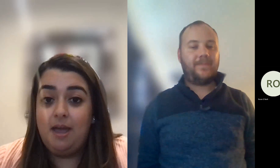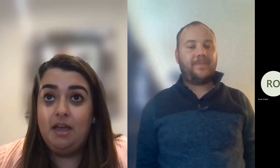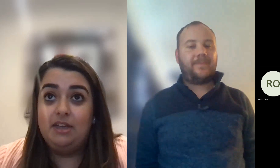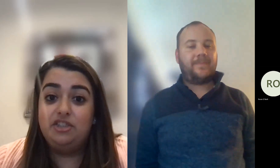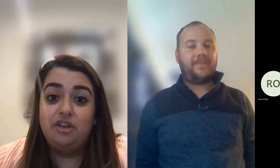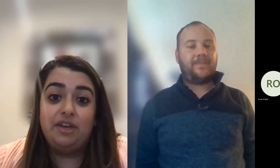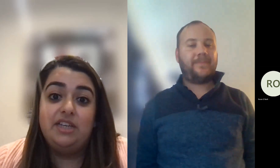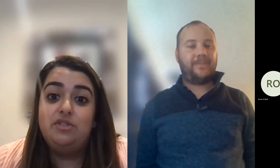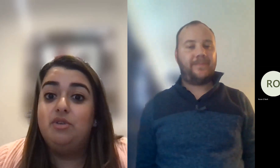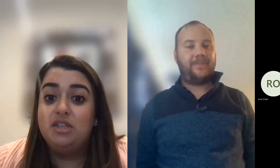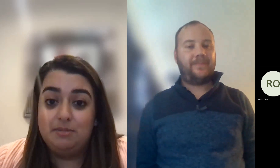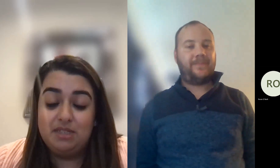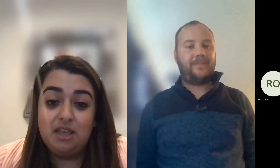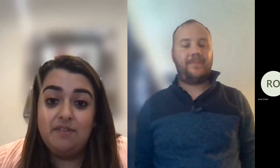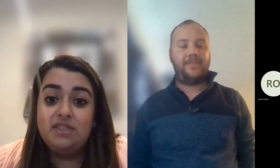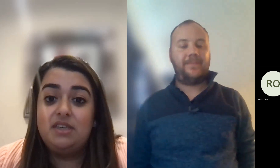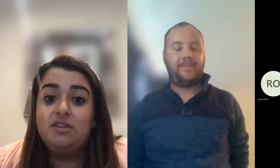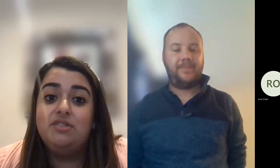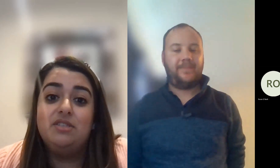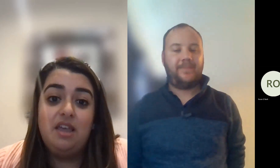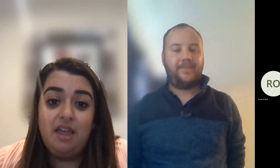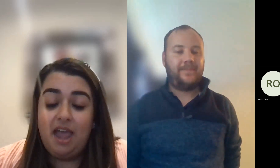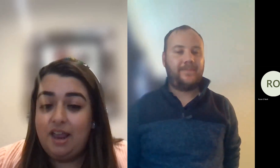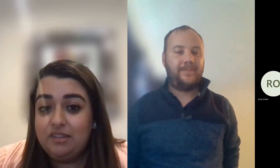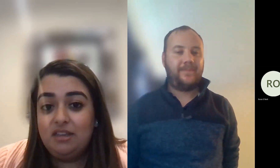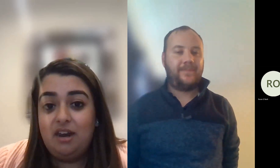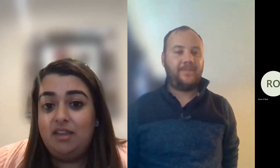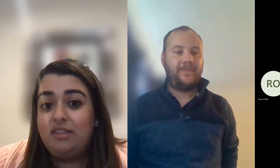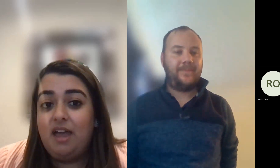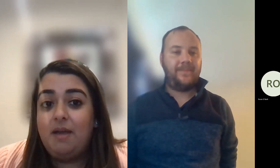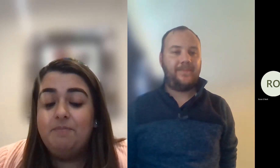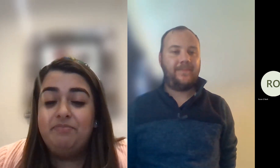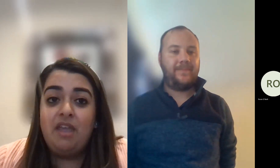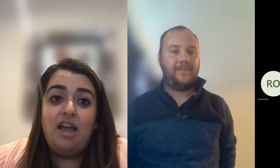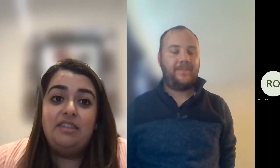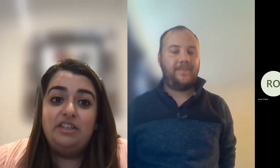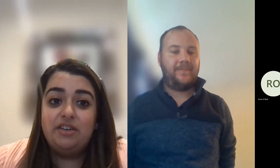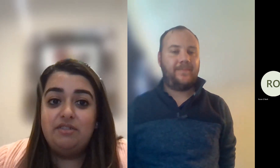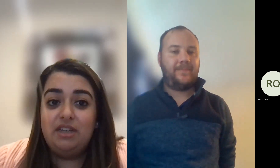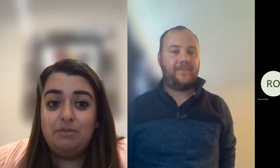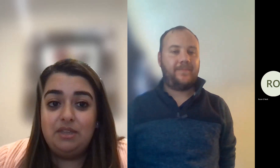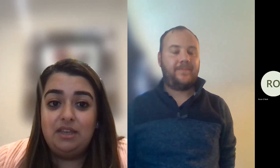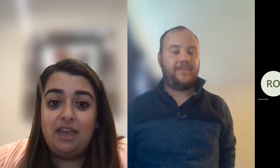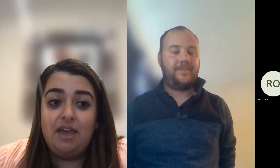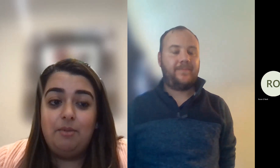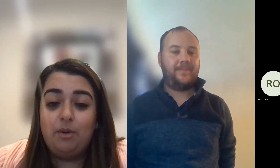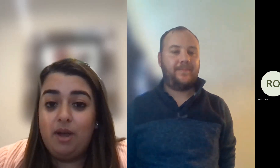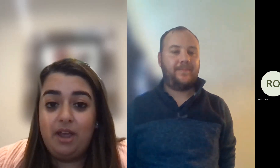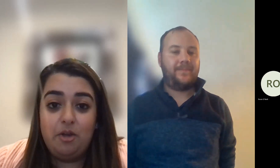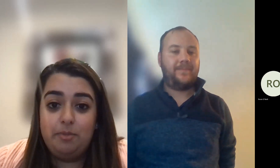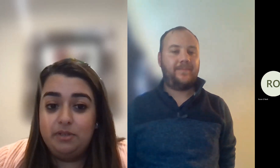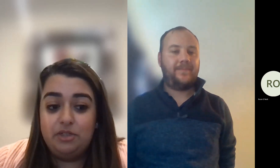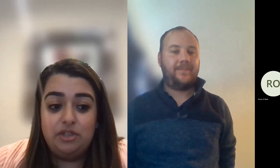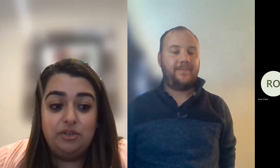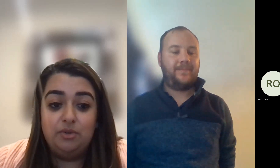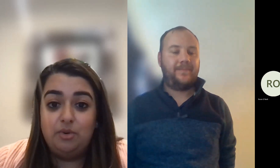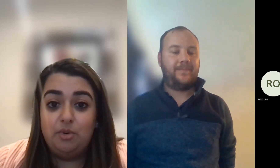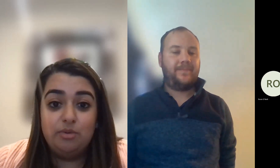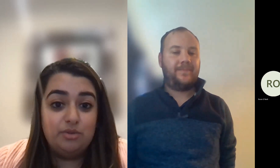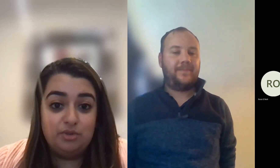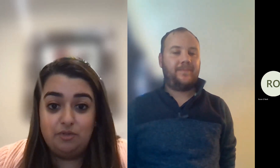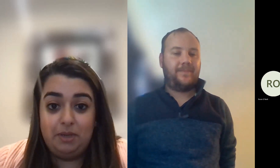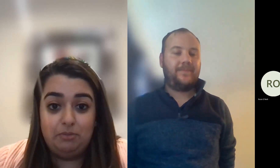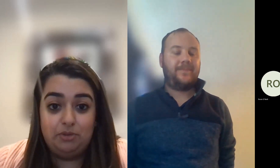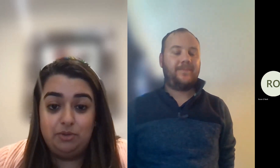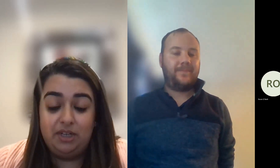past, and showcase your customer service skills, anything like that. I think generally within care, we're quite open to